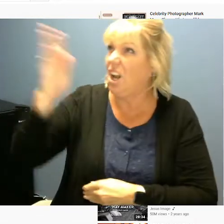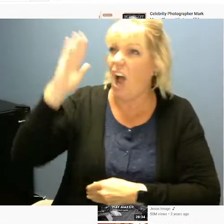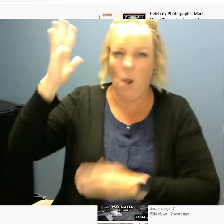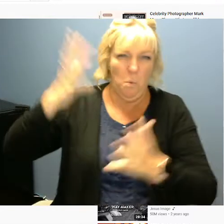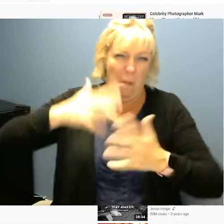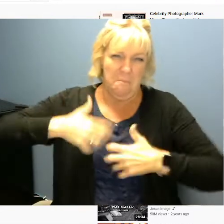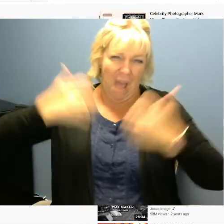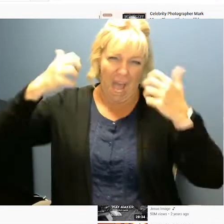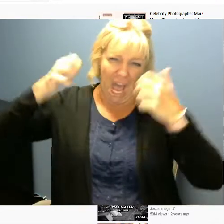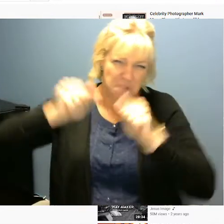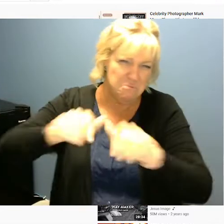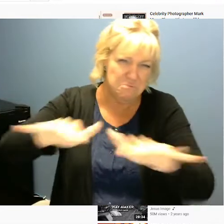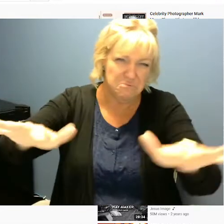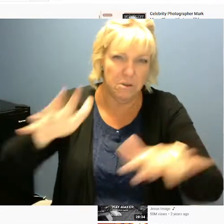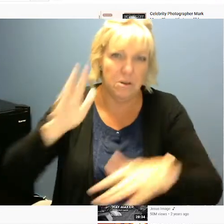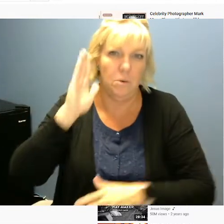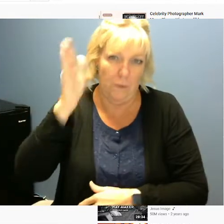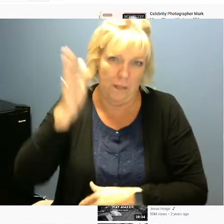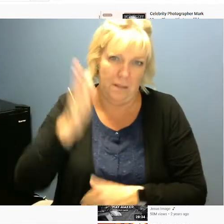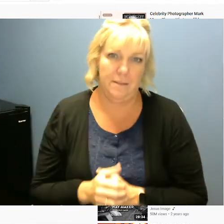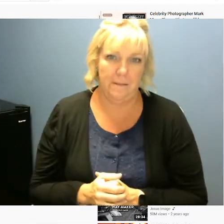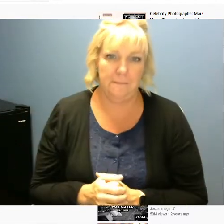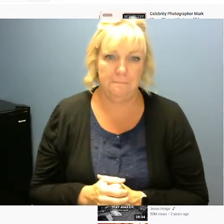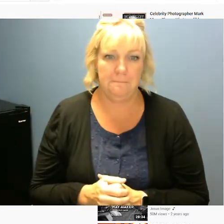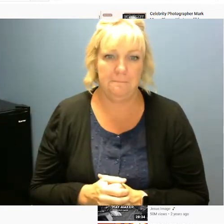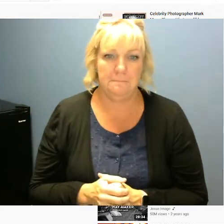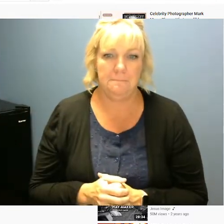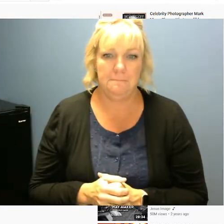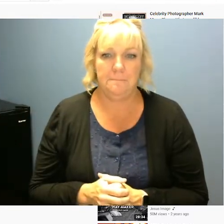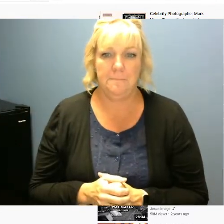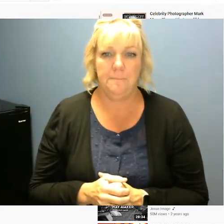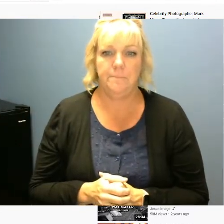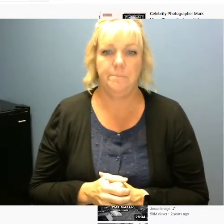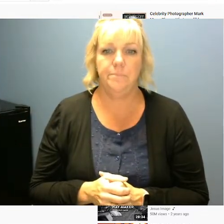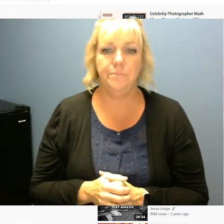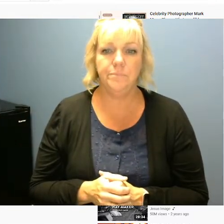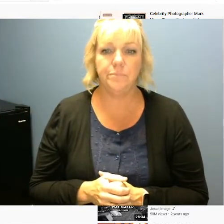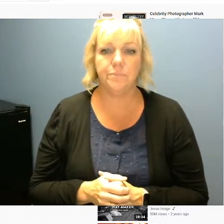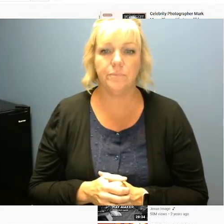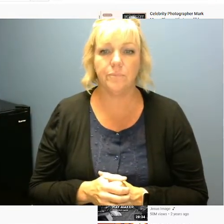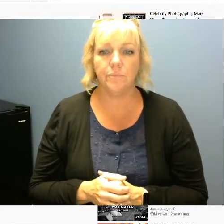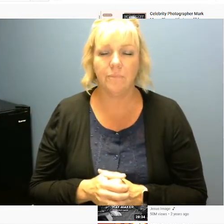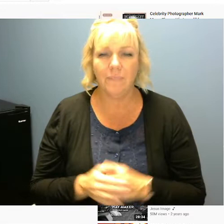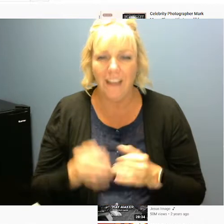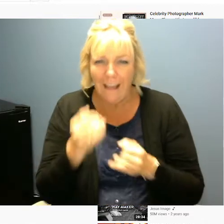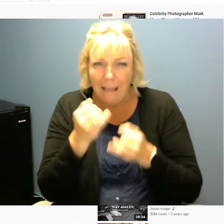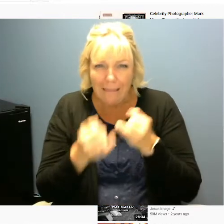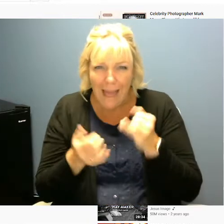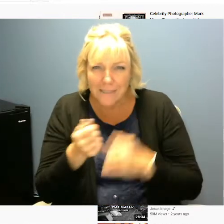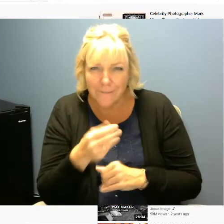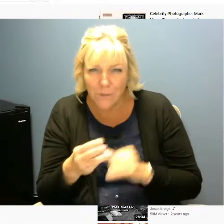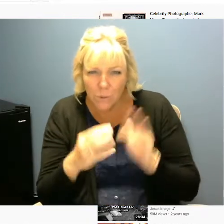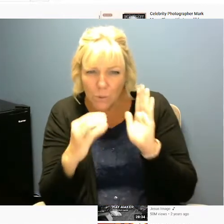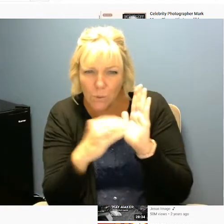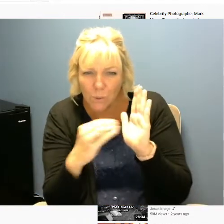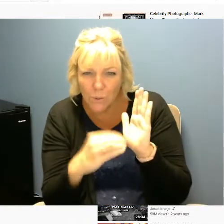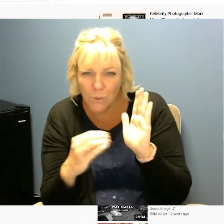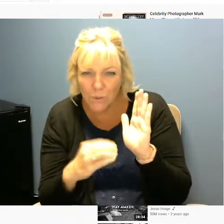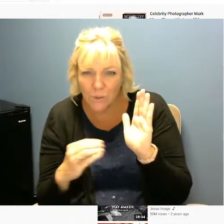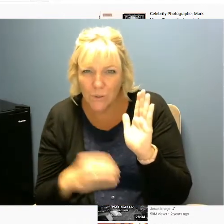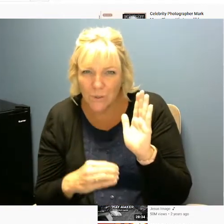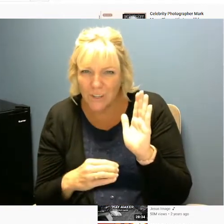get the wrath of God. So that's also part of why they have these laws. Now, the last few laws here, though, show some of